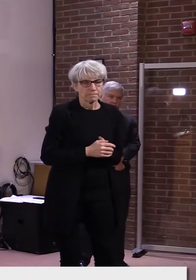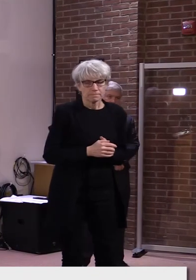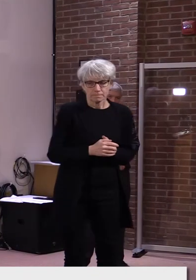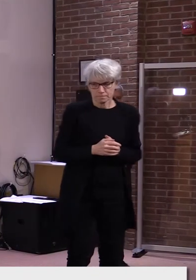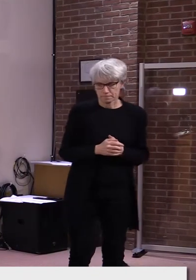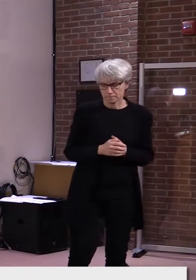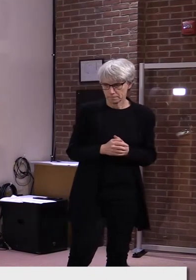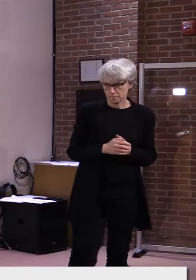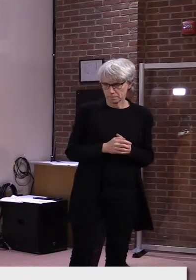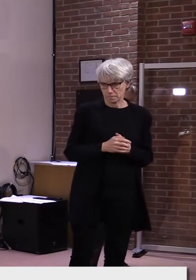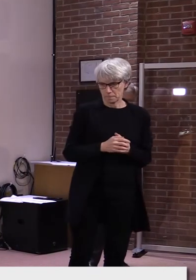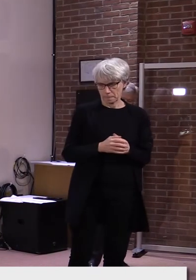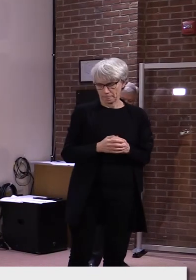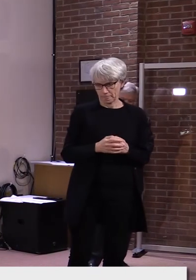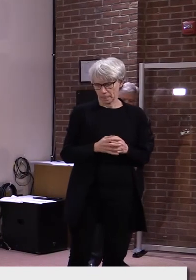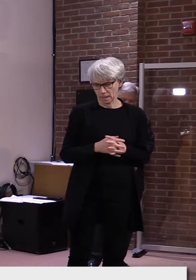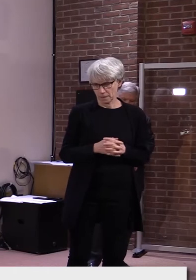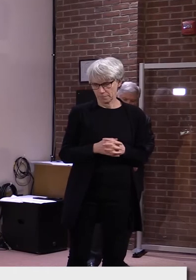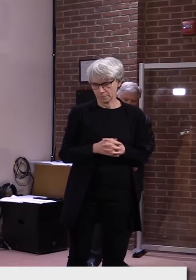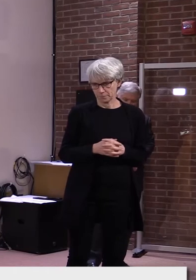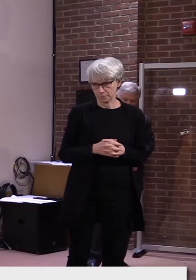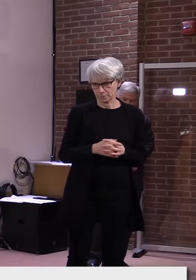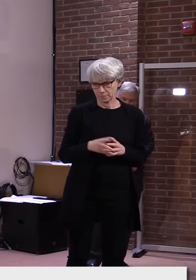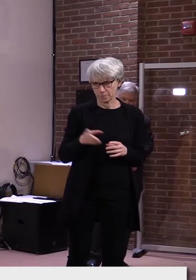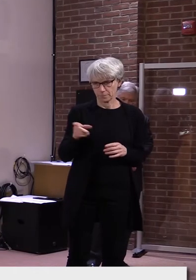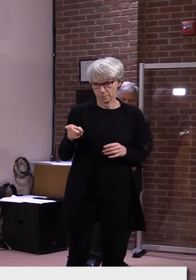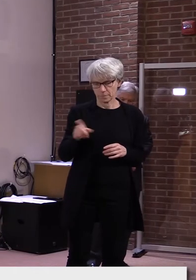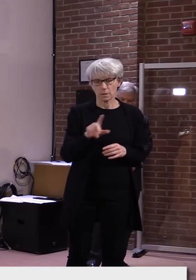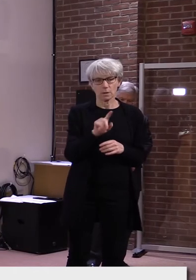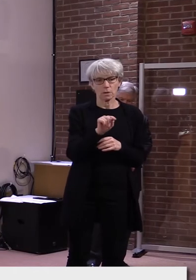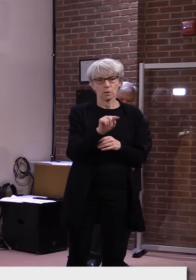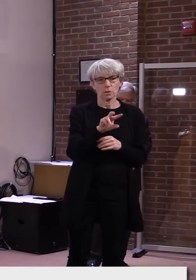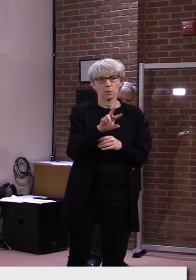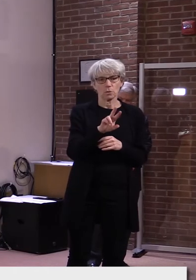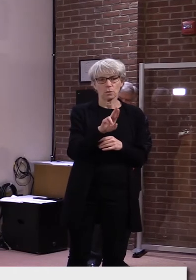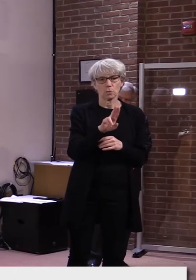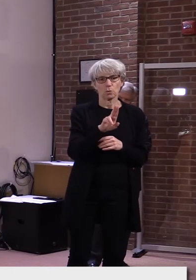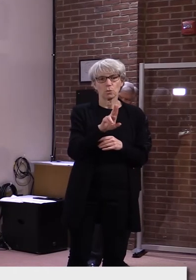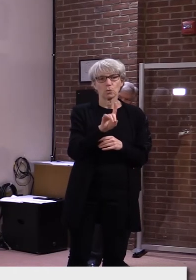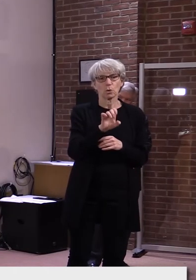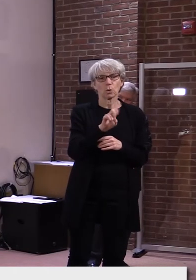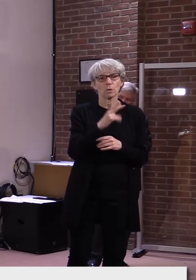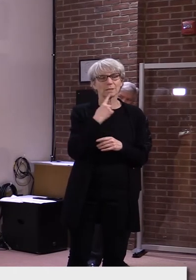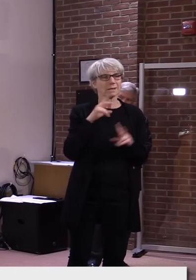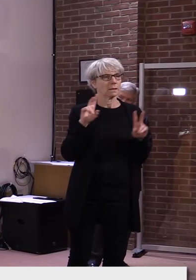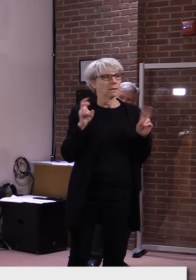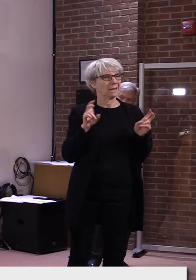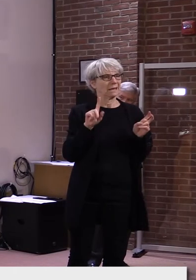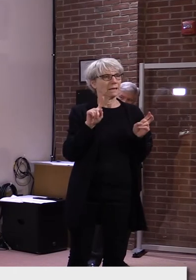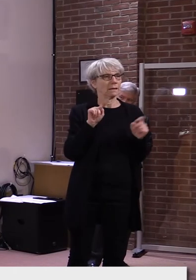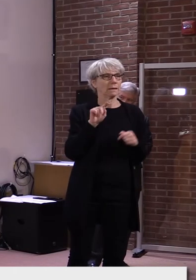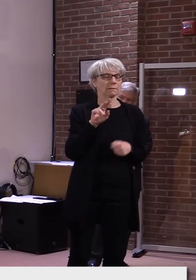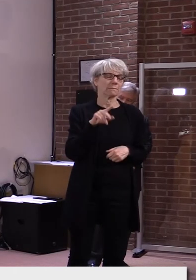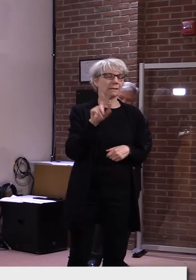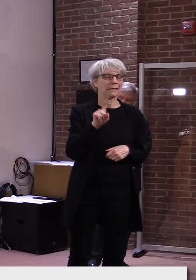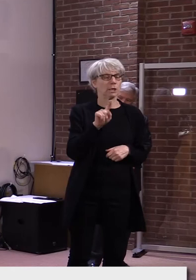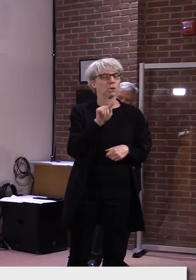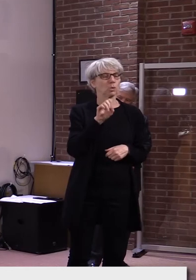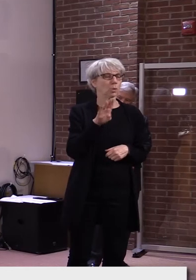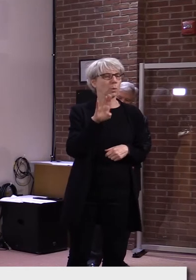But to your point, he said specifically need to be vaccinated, so maybe he left that open because his other criteria